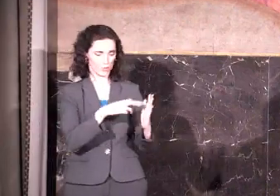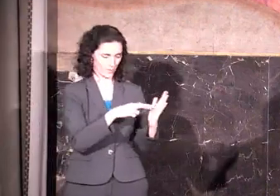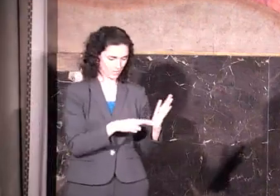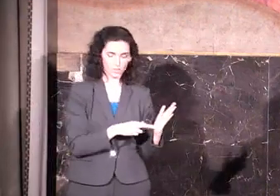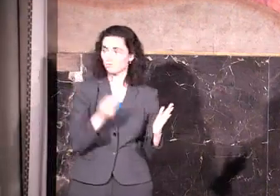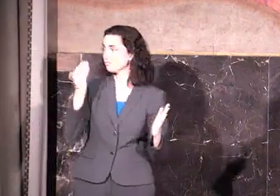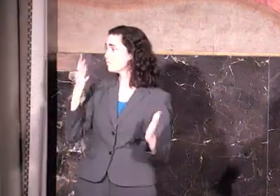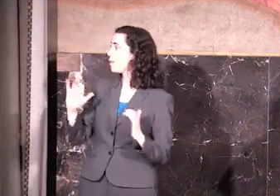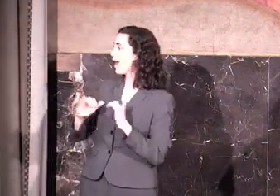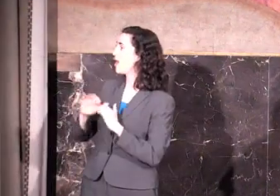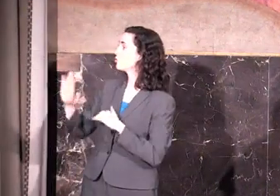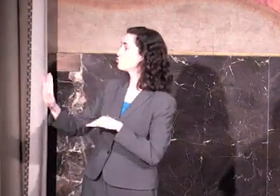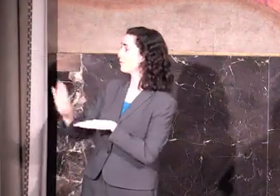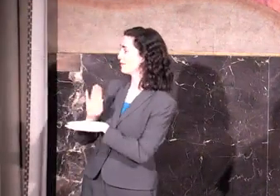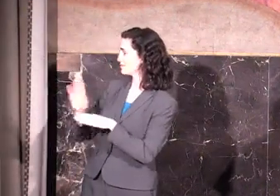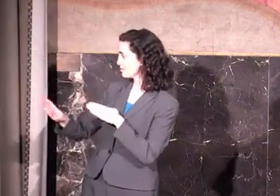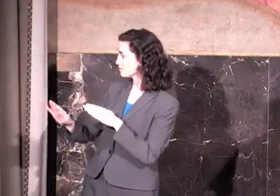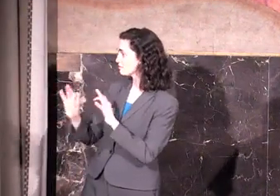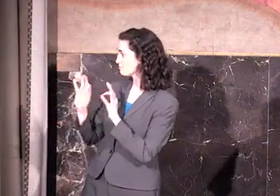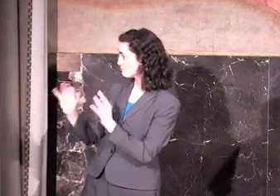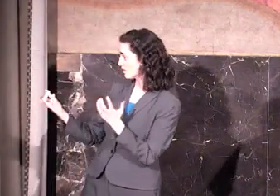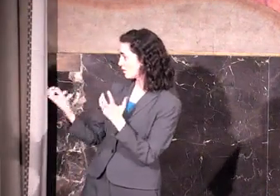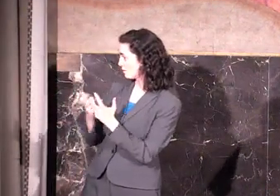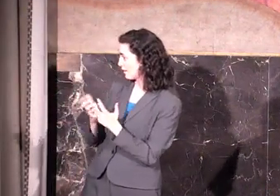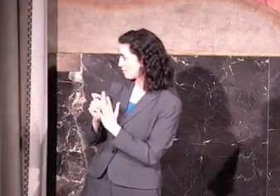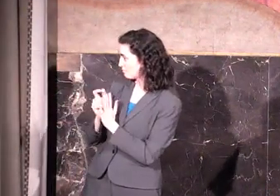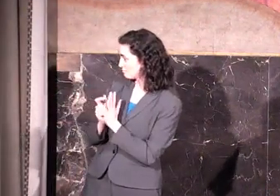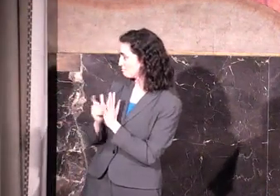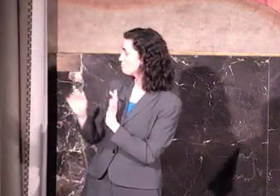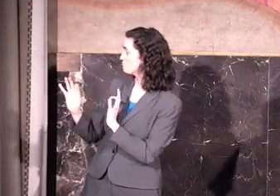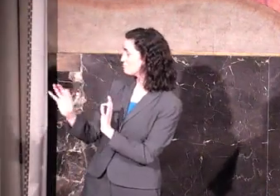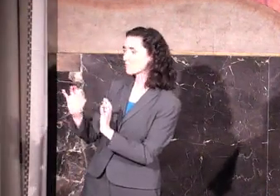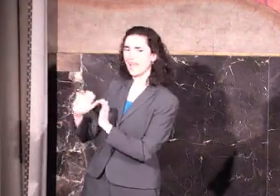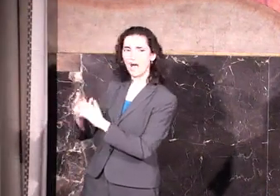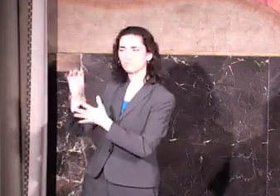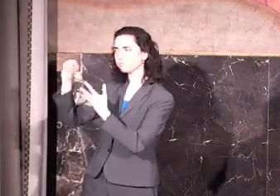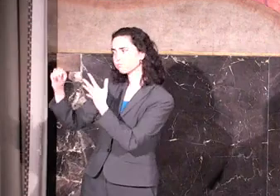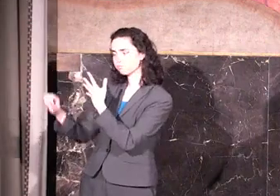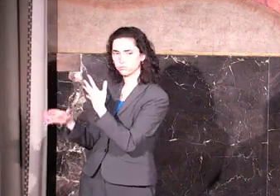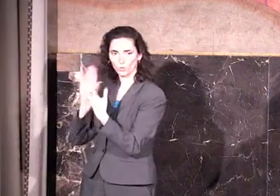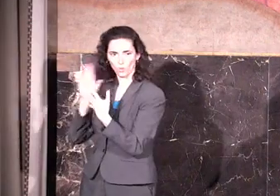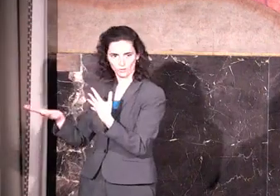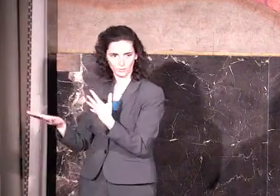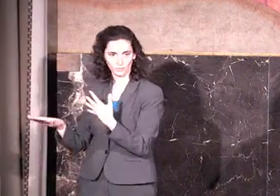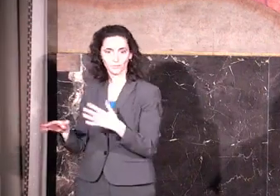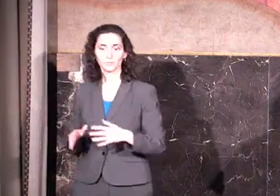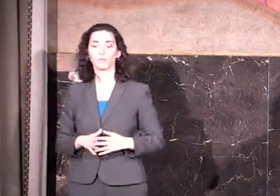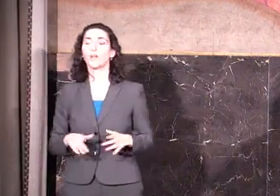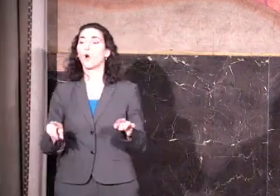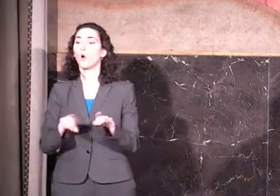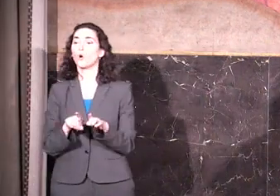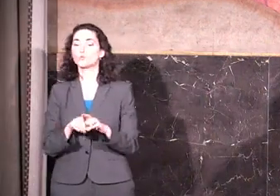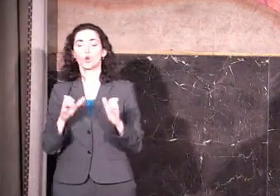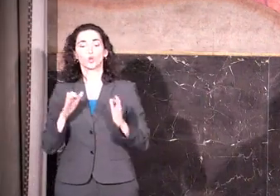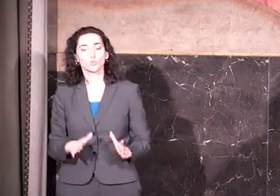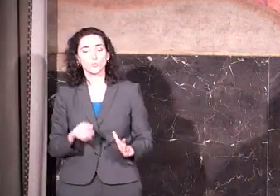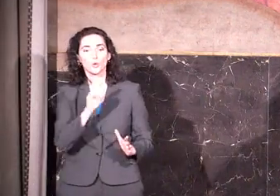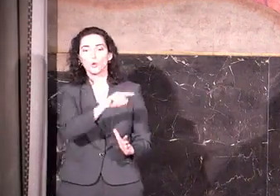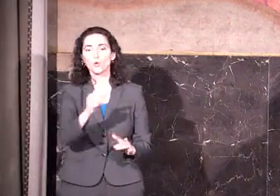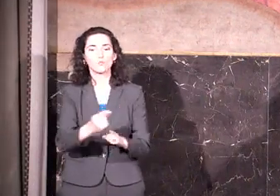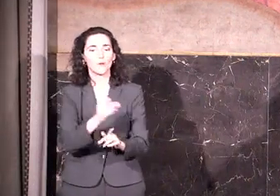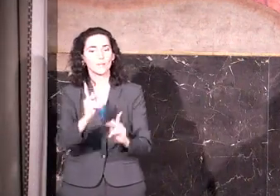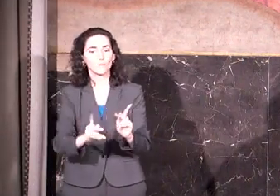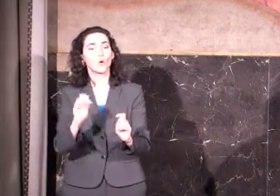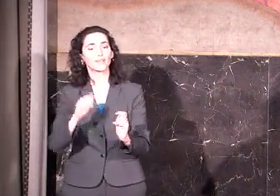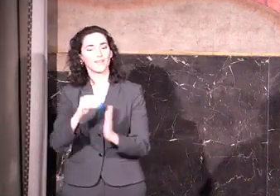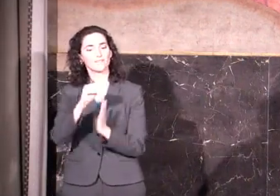need to get their business in commerce. In addition to that, consumers and customers will be able to file a